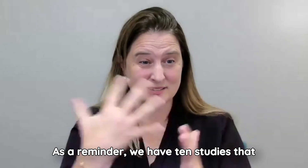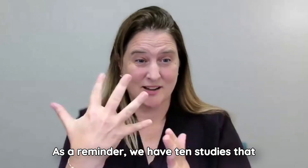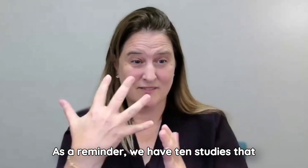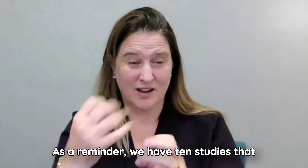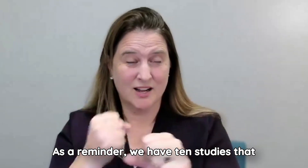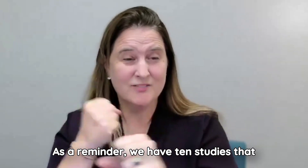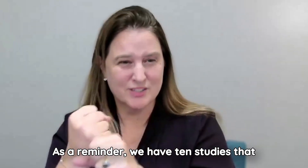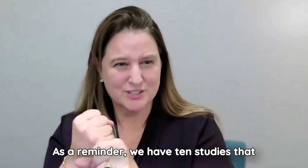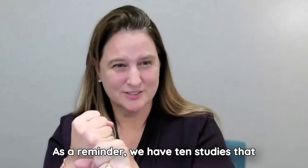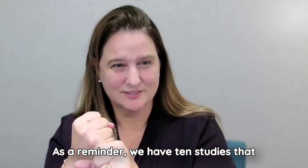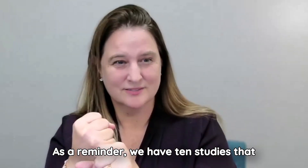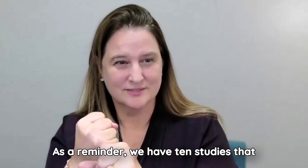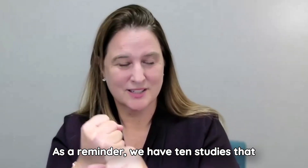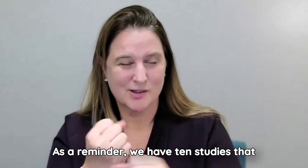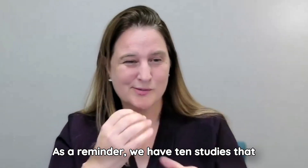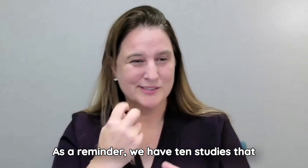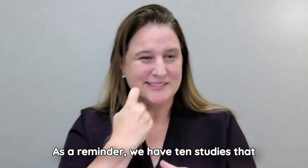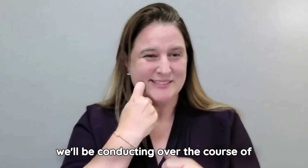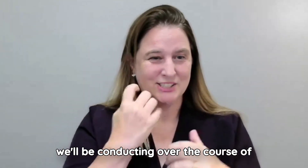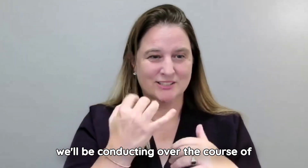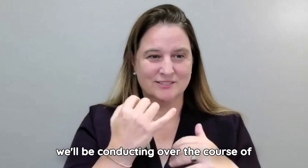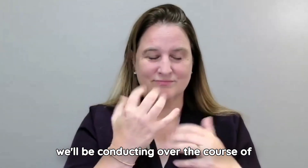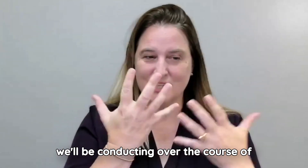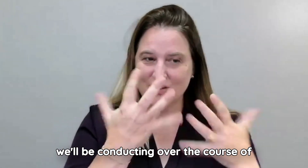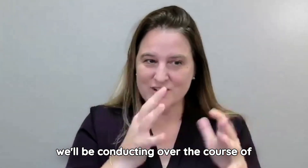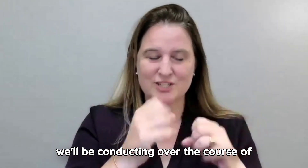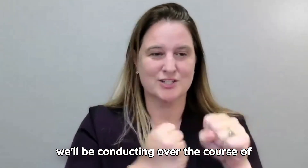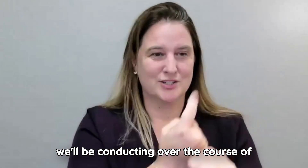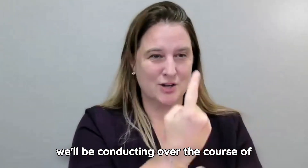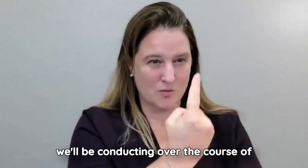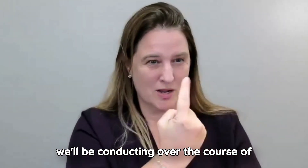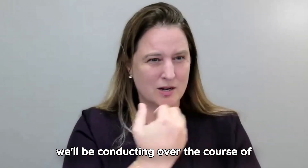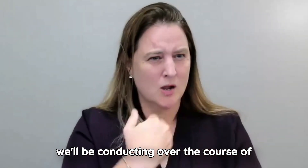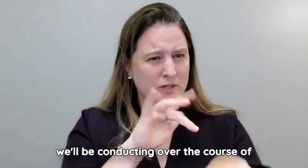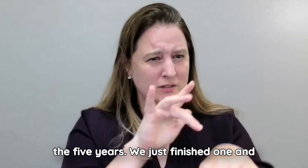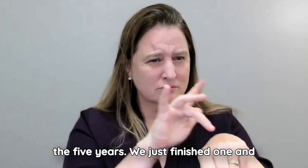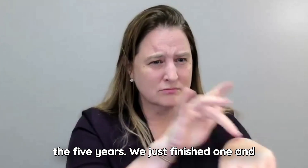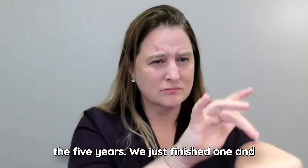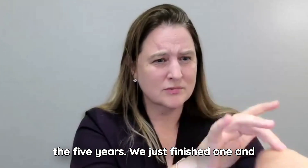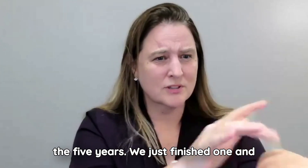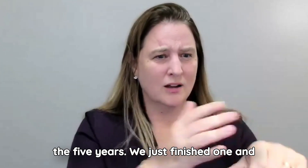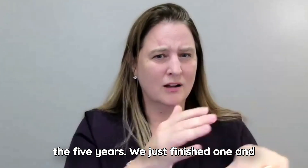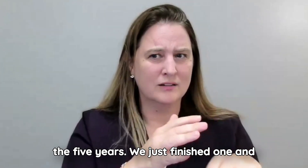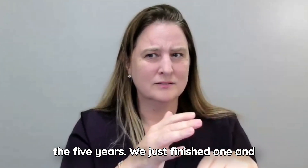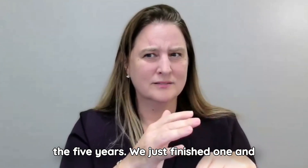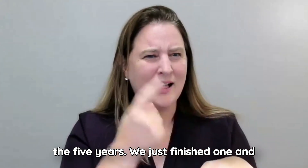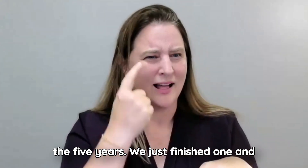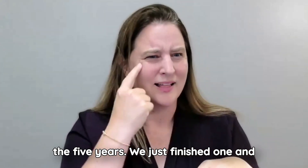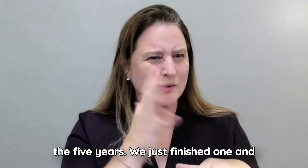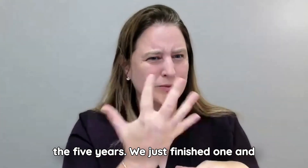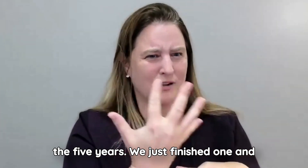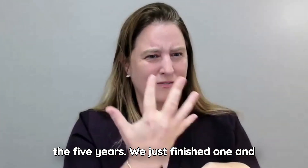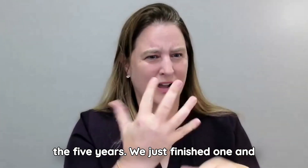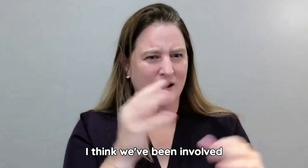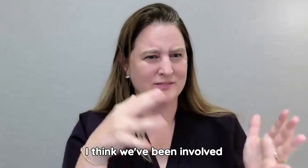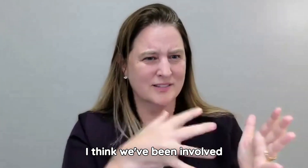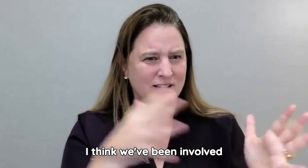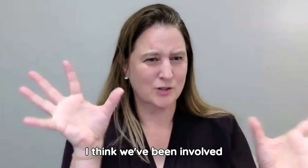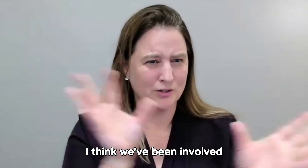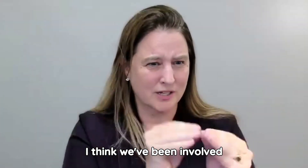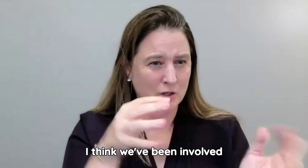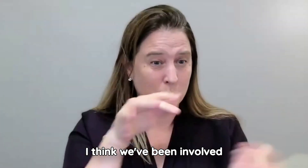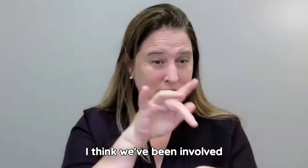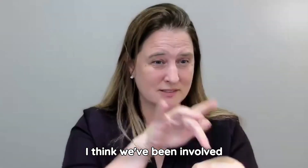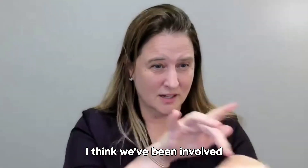As a reminder, we have 10 studies that we'll be conducting over the course of the 5 years. We just finished one,